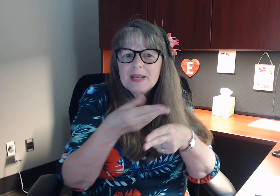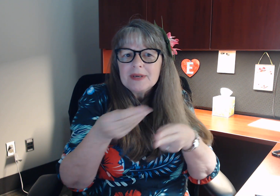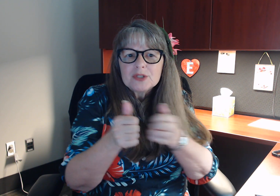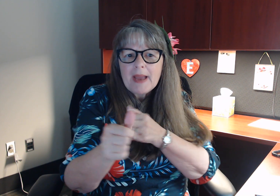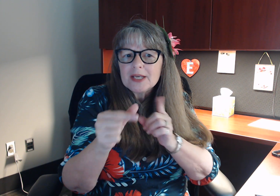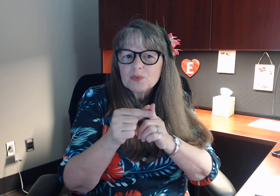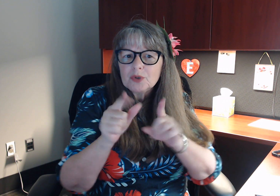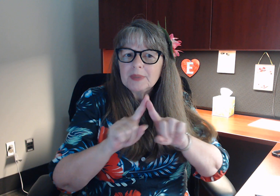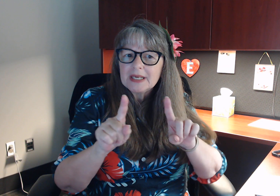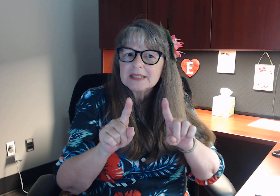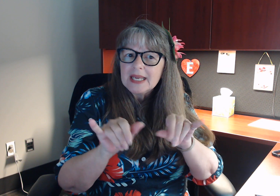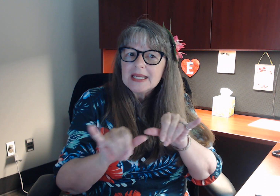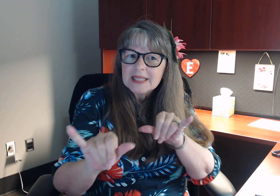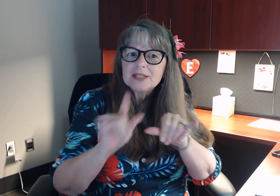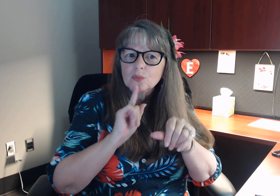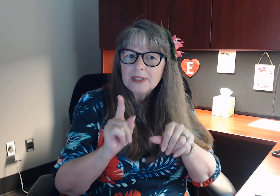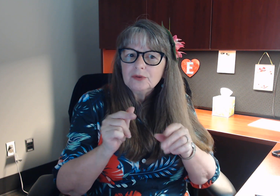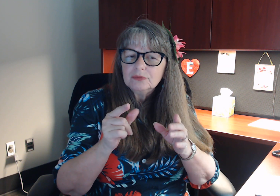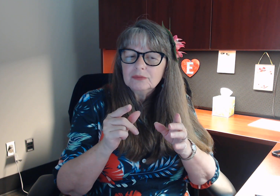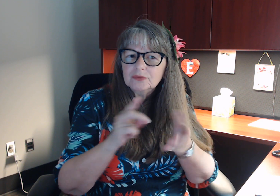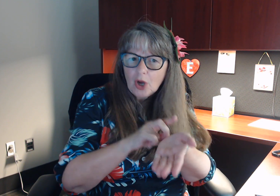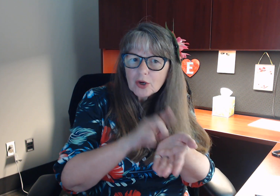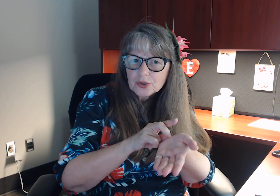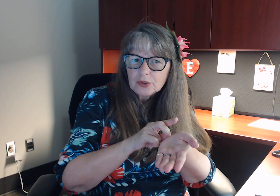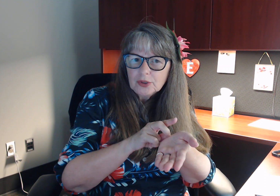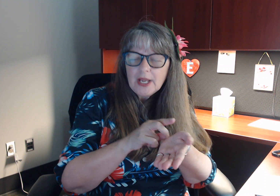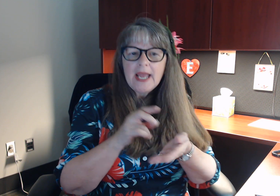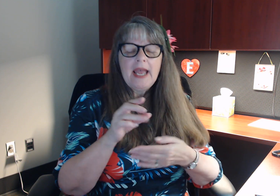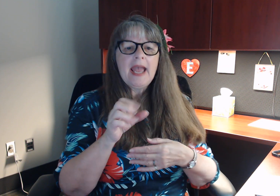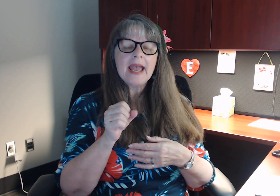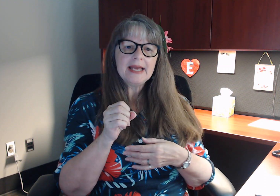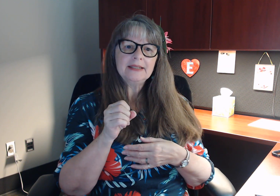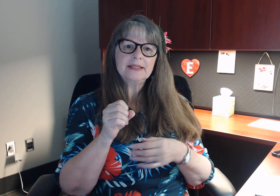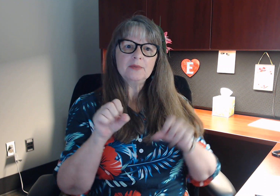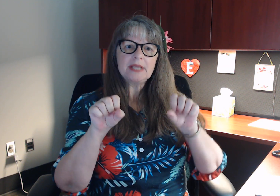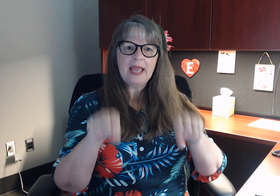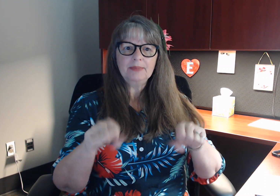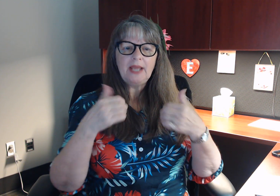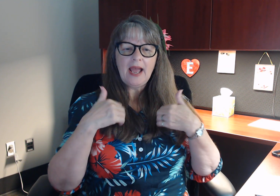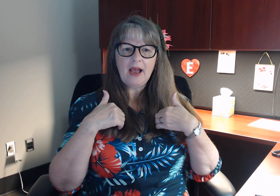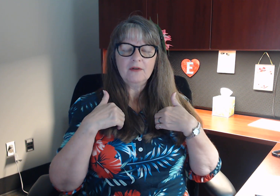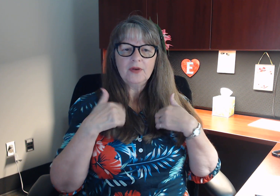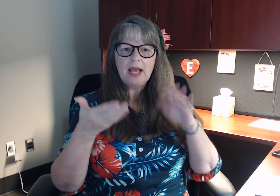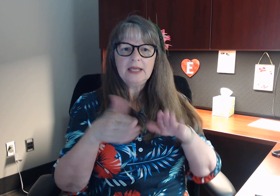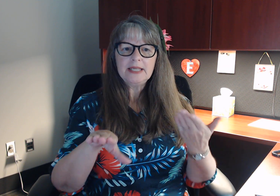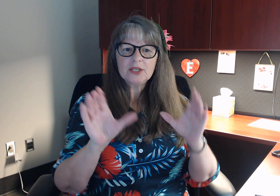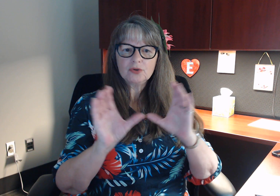his password, because it's a real doctor. And he was able to have a death